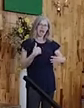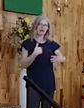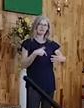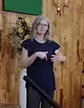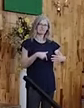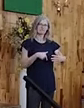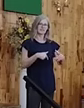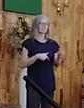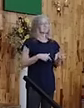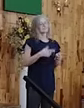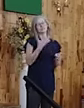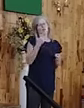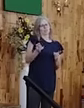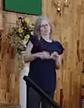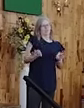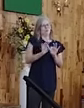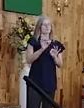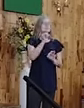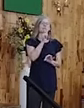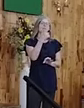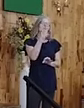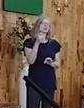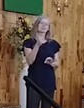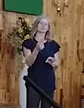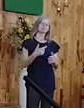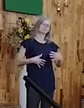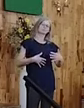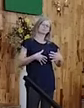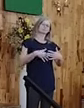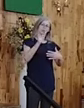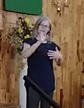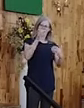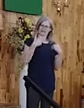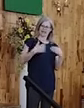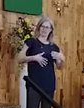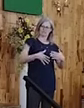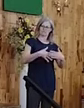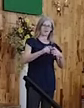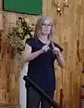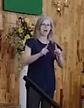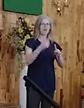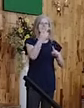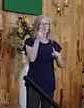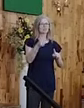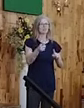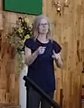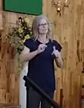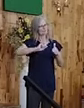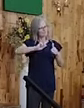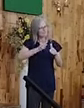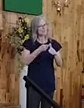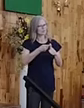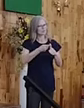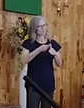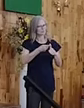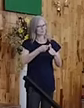is not because she bore Christ in her womb, but because she bore him first in her heart.